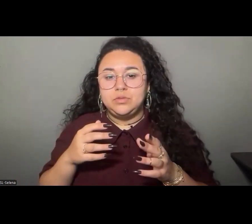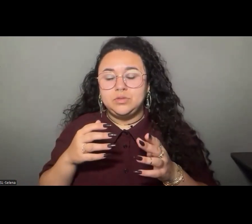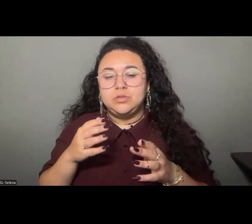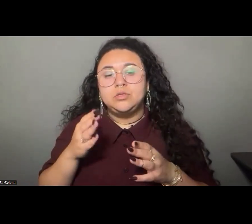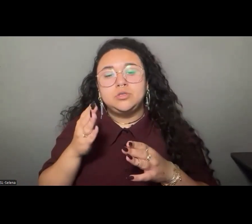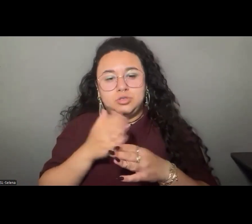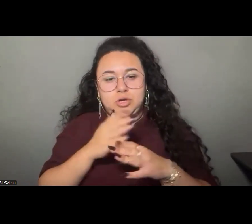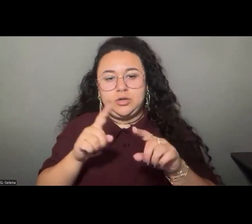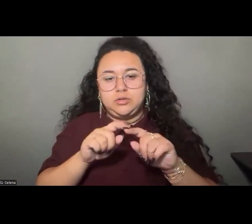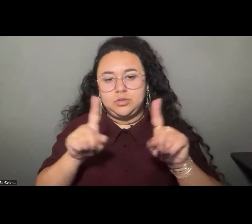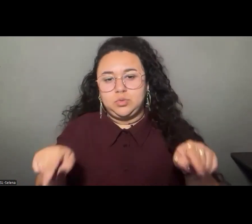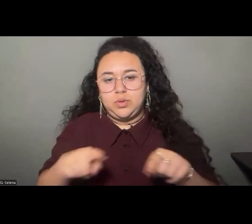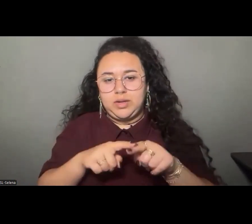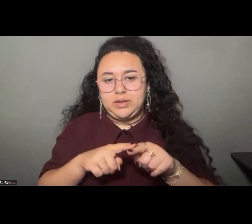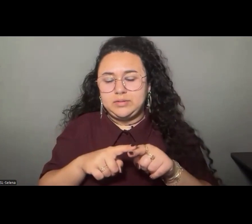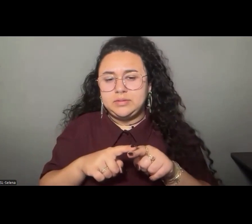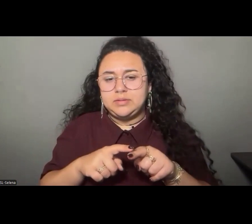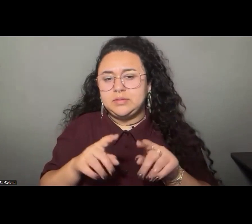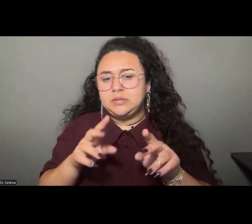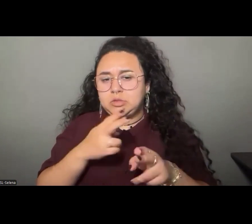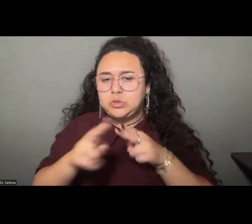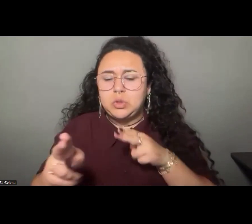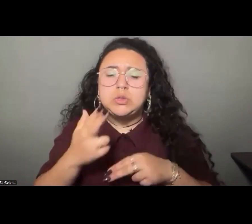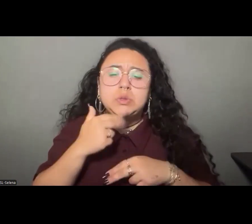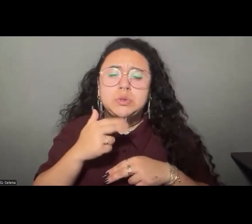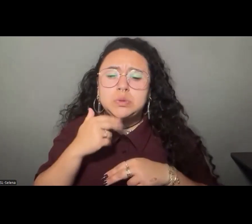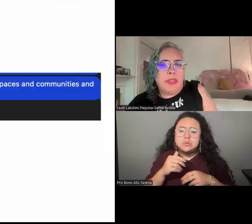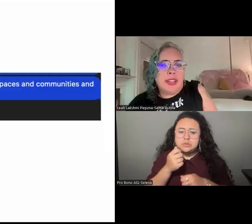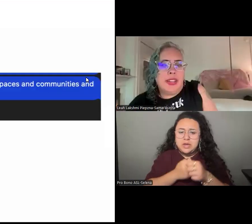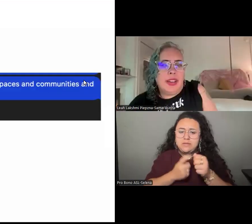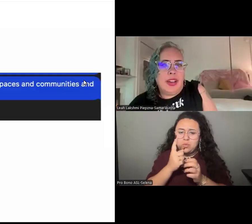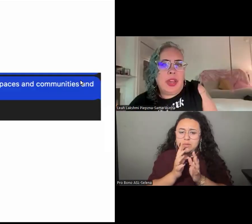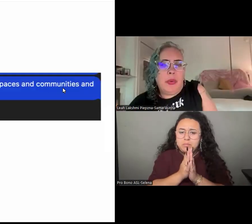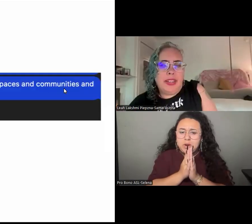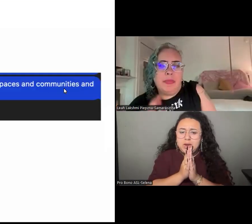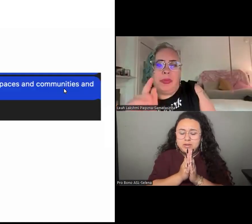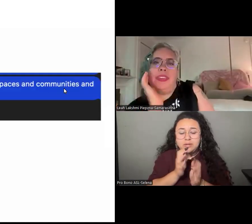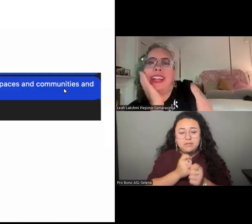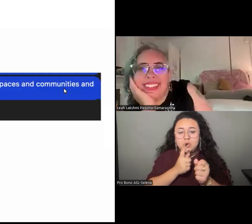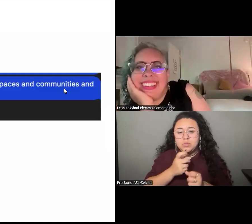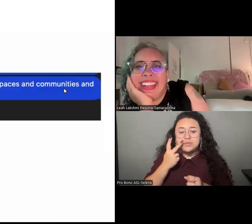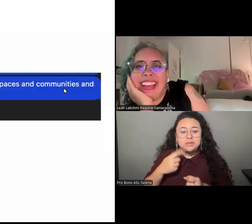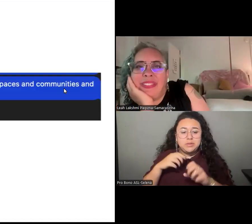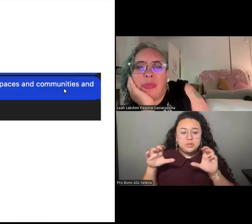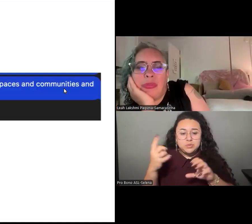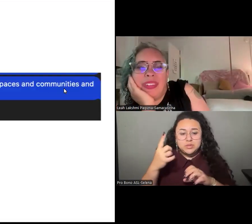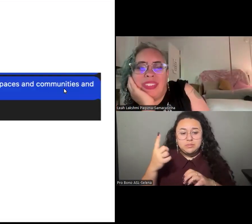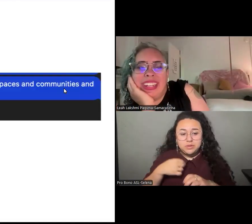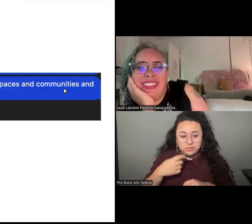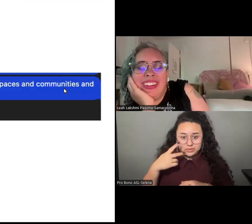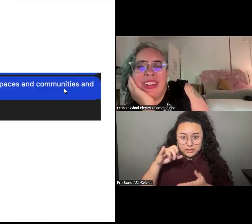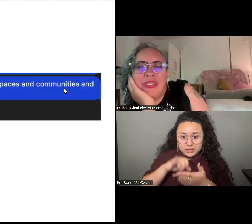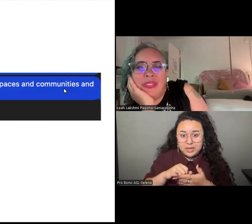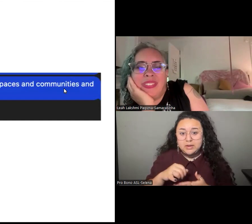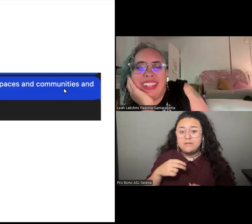One sec. And everyone pray if you do that because everyone who's seen me do something. Okay, wait, can people see it? Can I get a verbal from